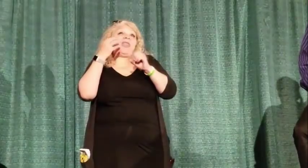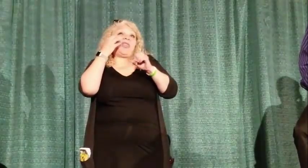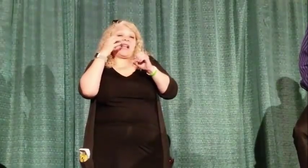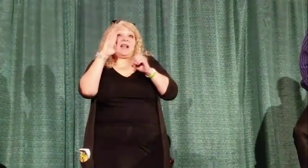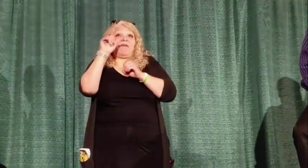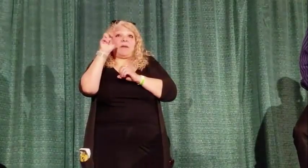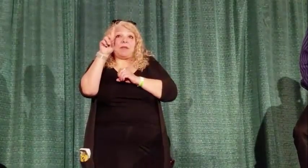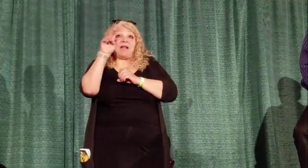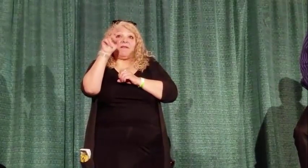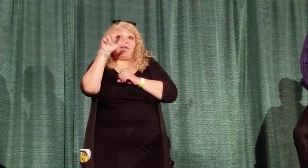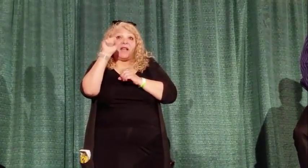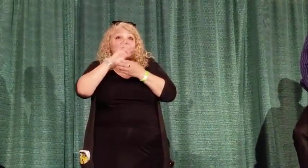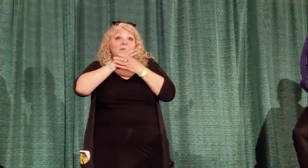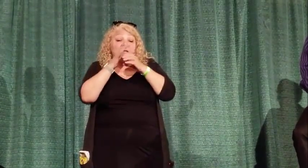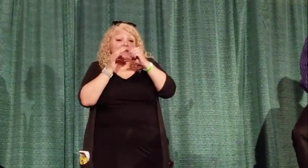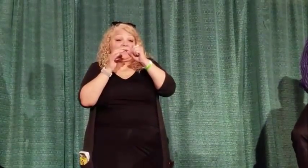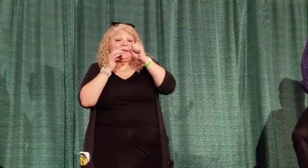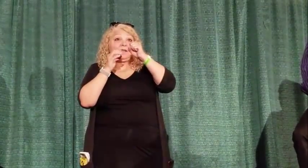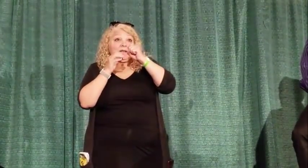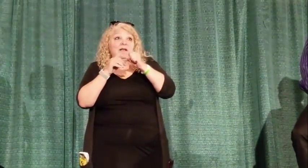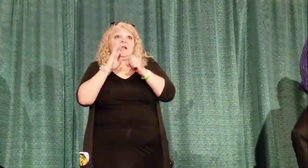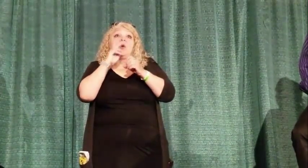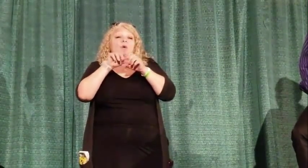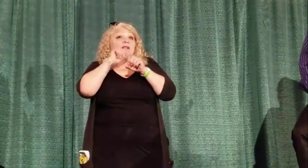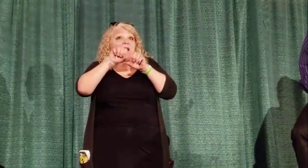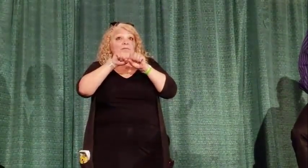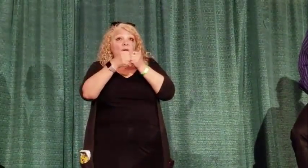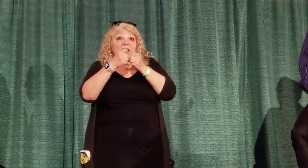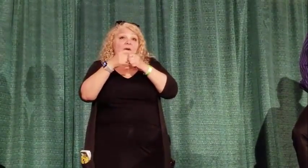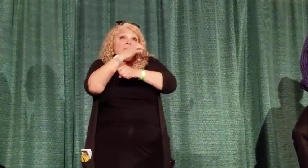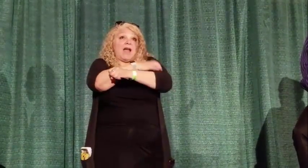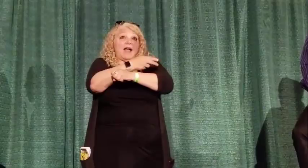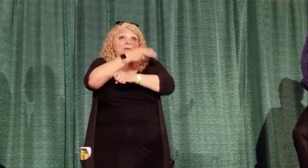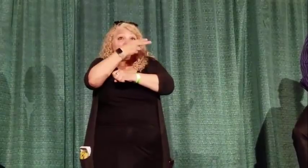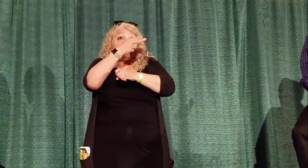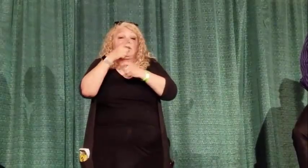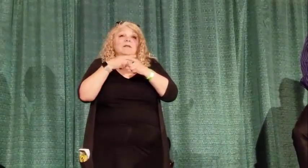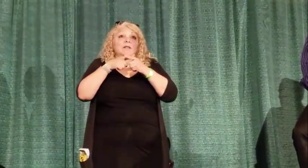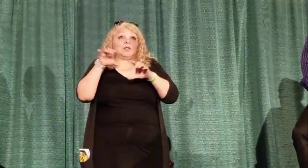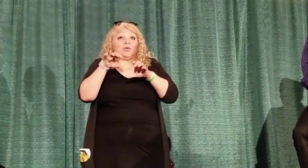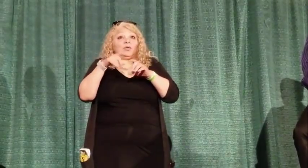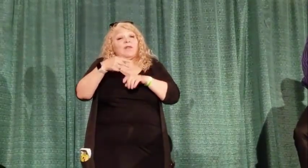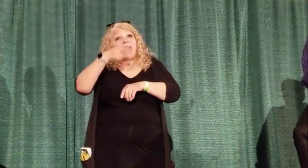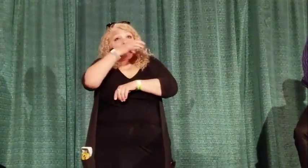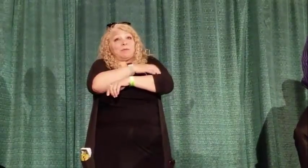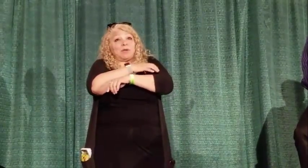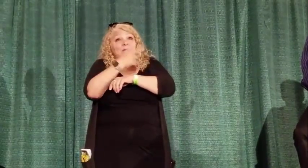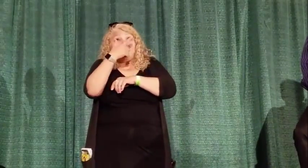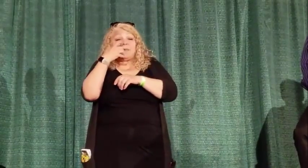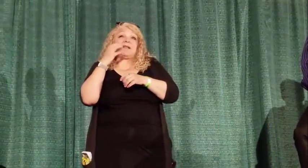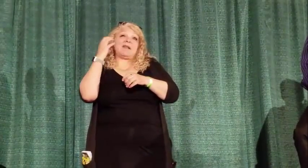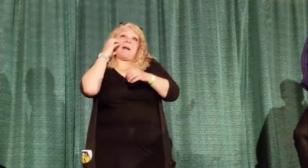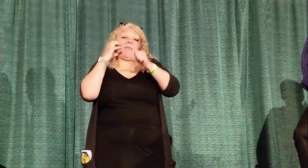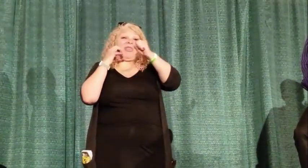the diseased blood vessels become more resistant to hemorrhaging or breaking from high blood pressure due to hemorrhagic, due to the high blood pressure, because they become thickened